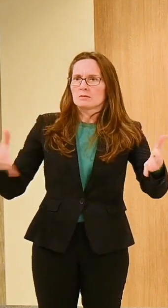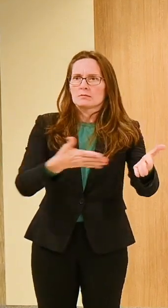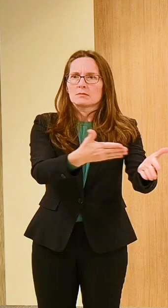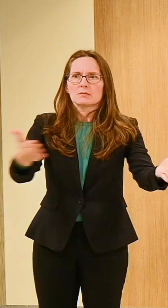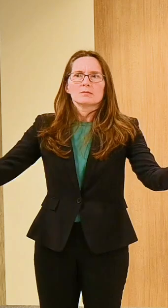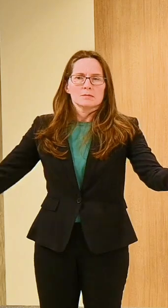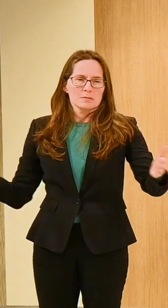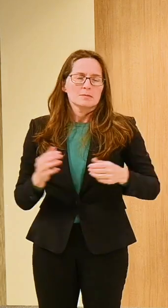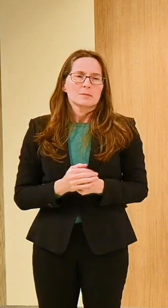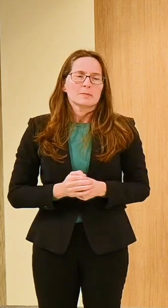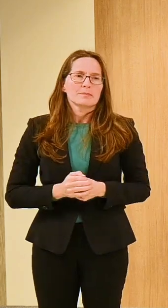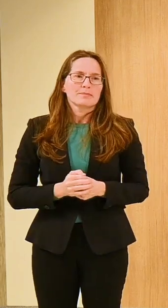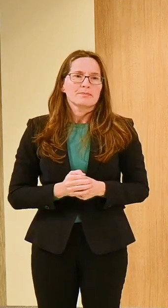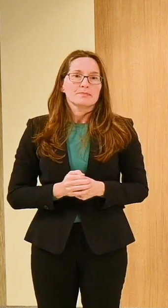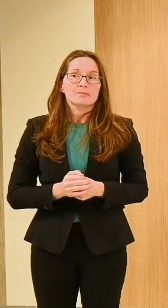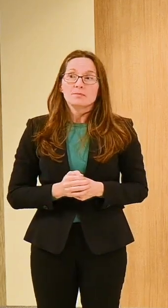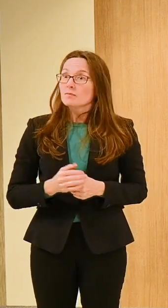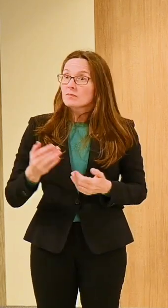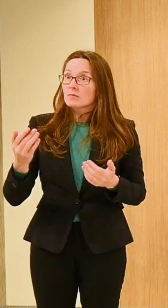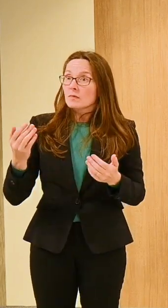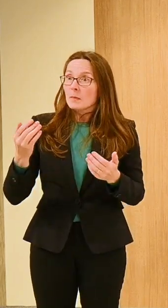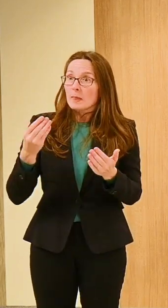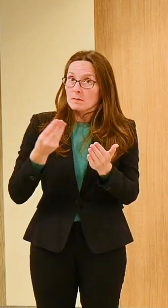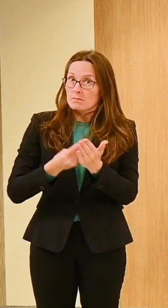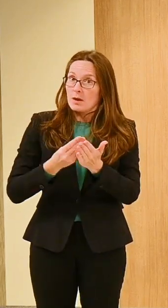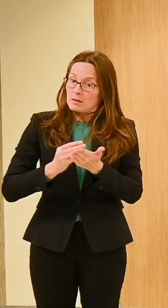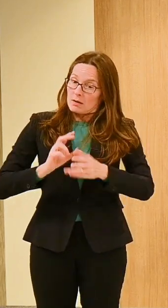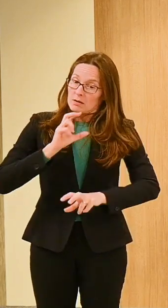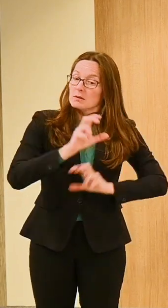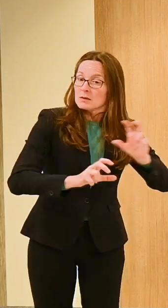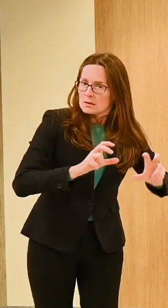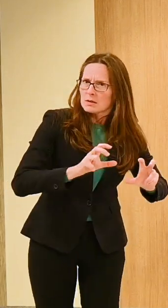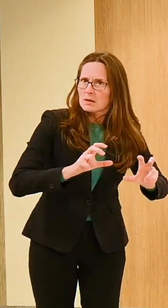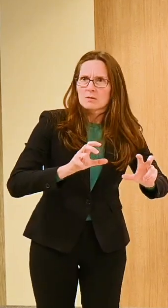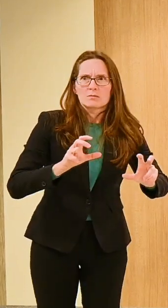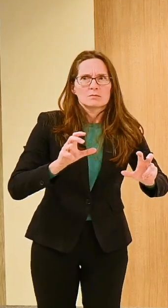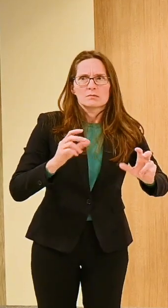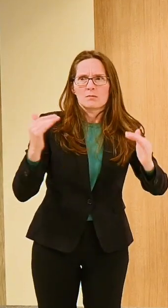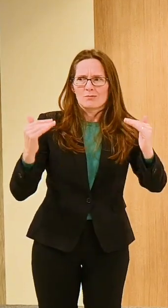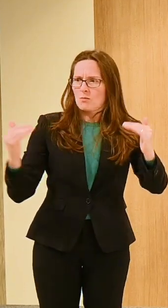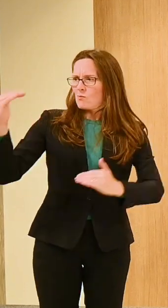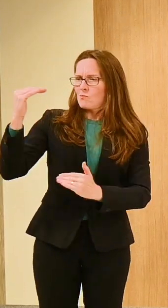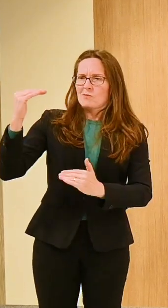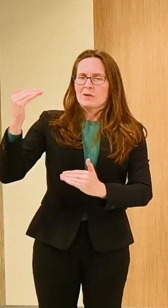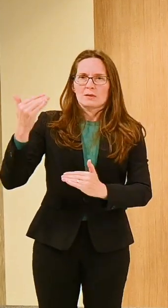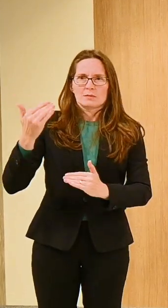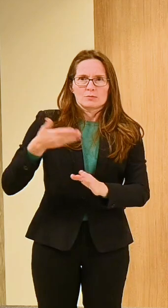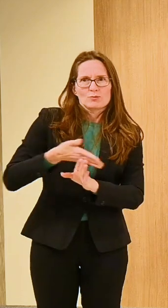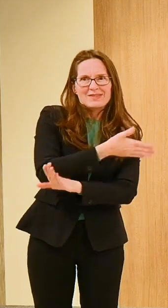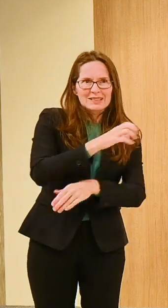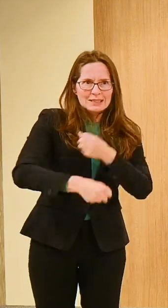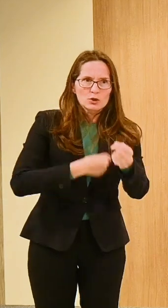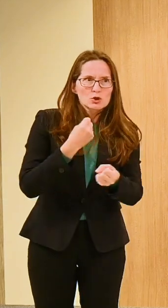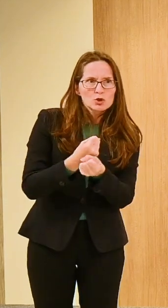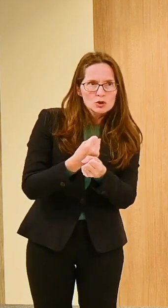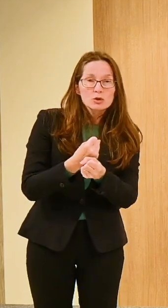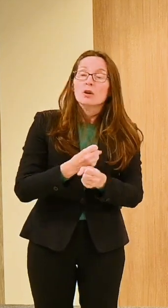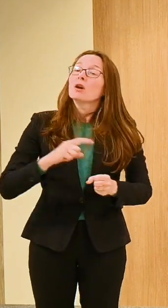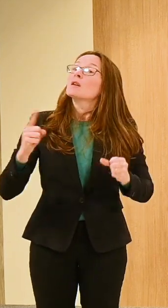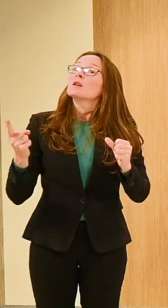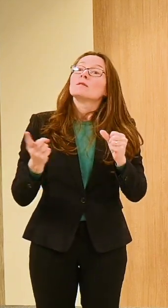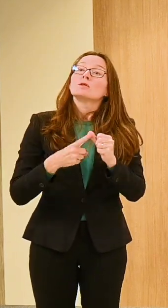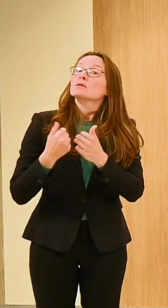have been far more than previous years, have been used to fund capacity enhancement to help during the COVID-19